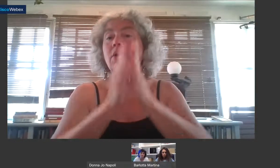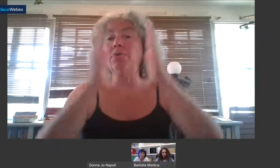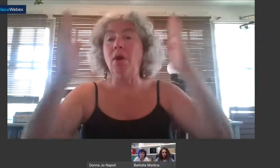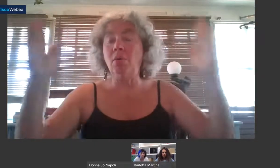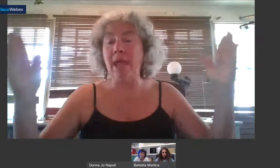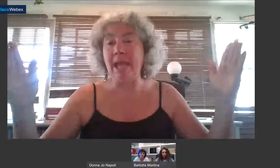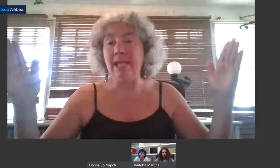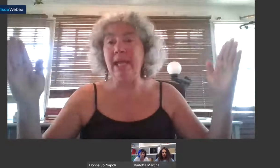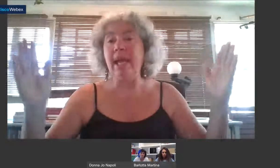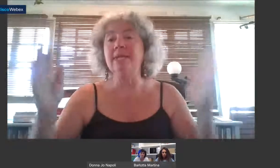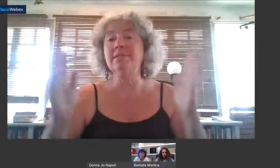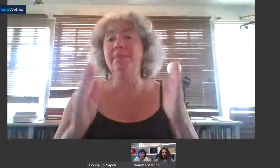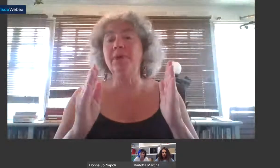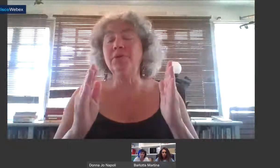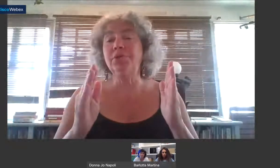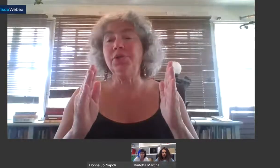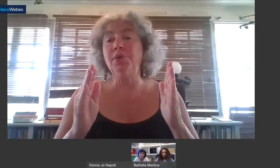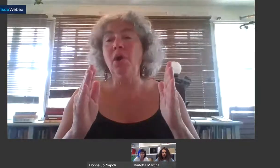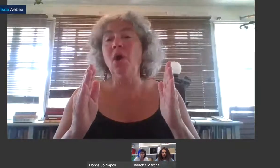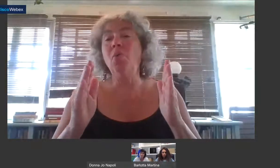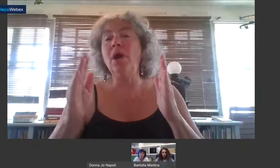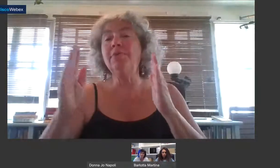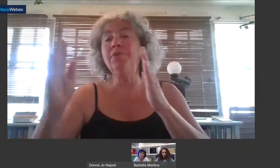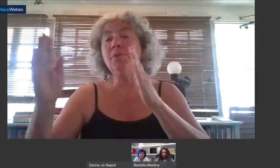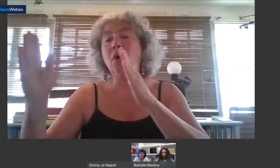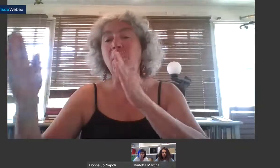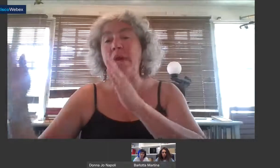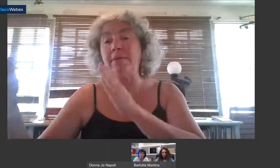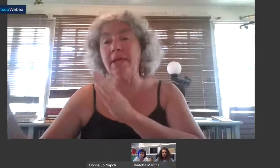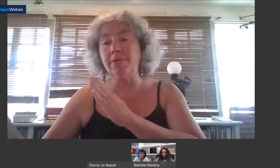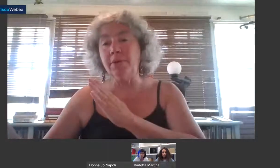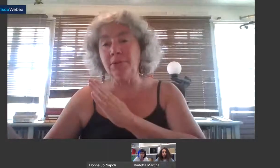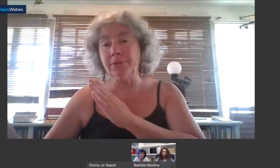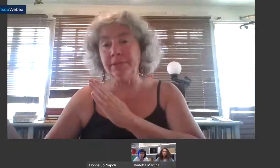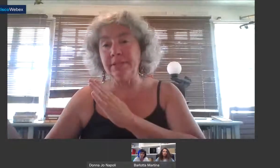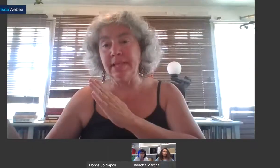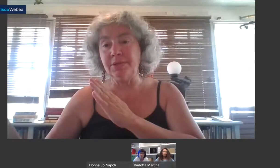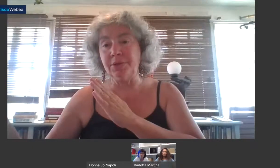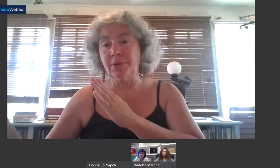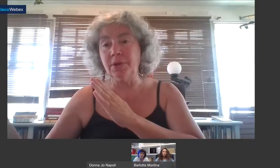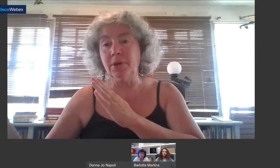go away, as opposed to one of you go away and the other go toward the center.